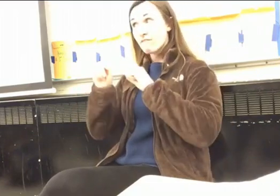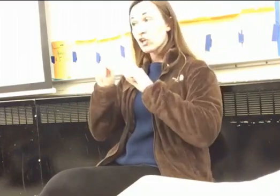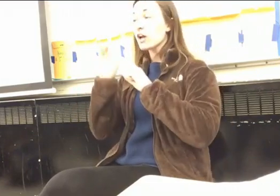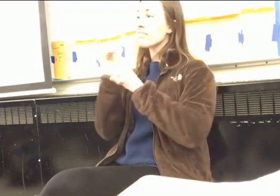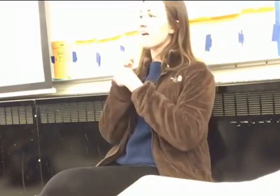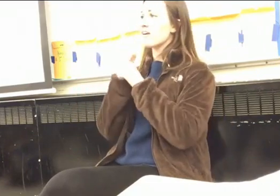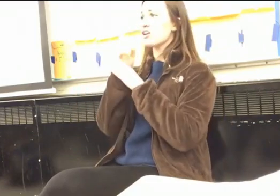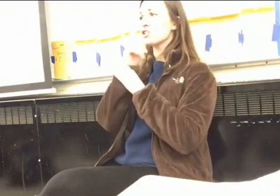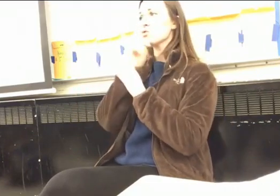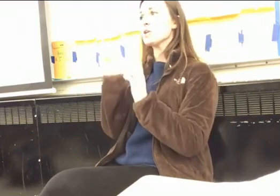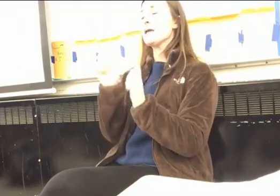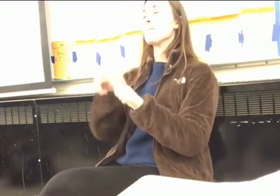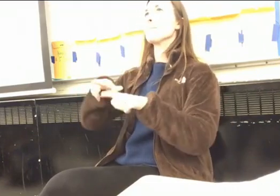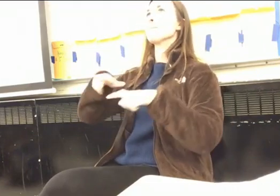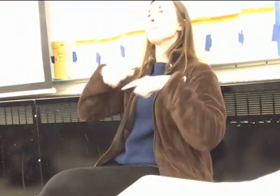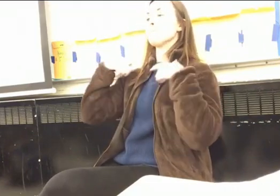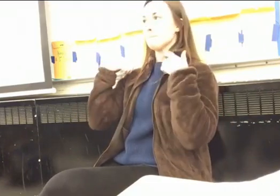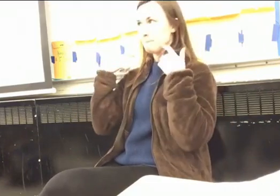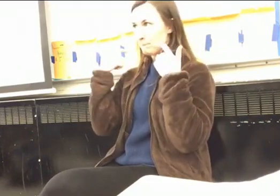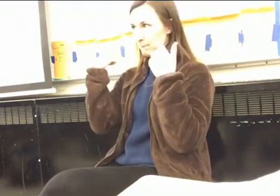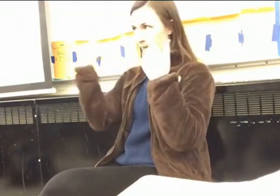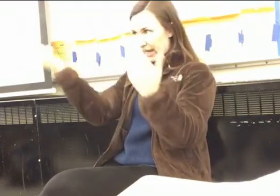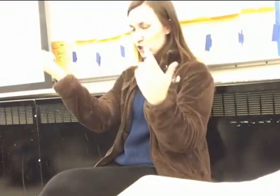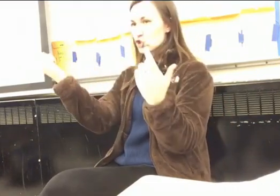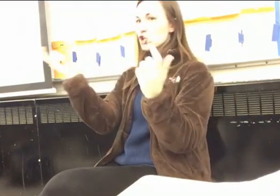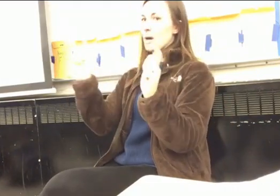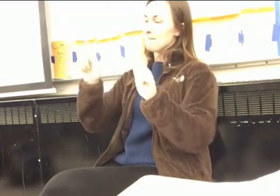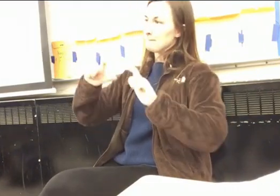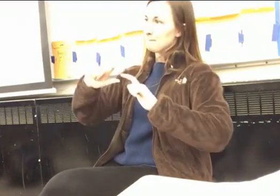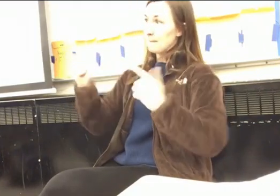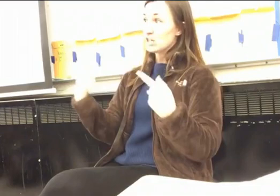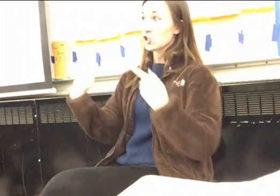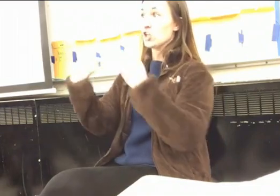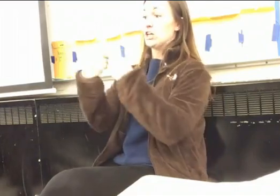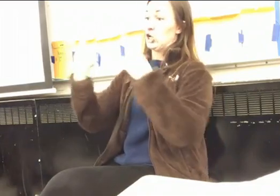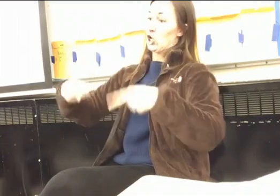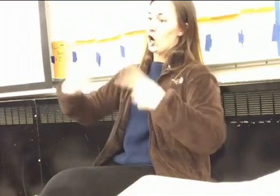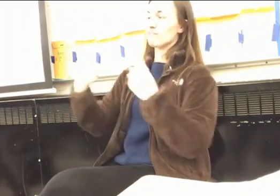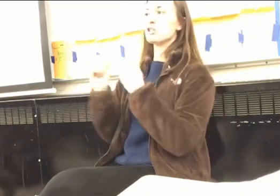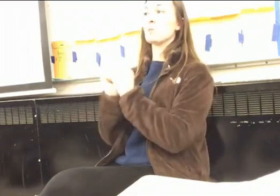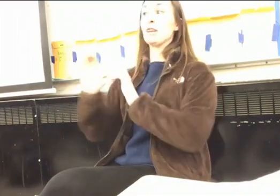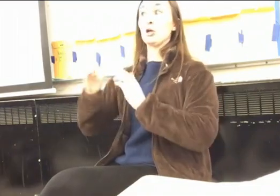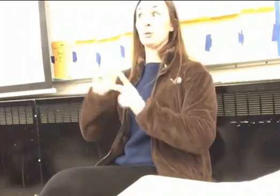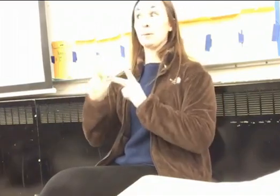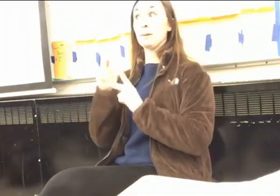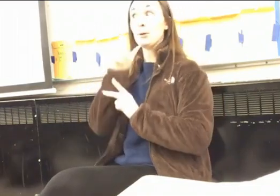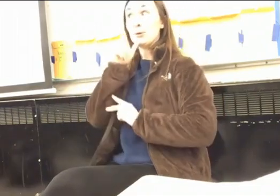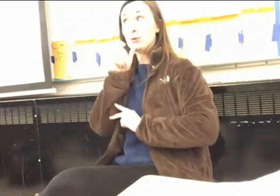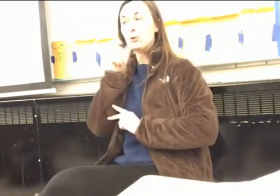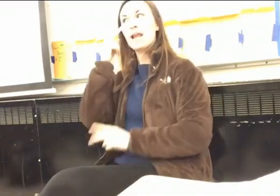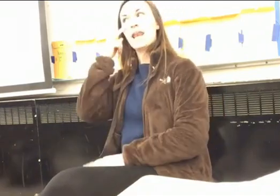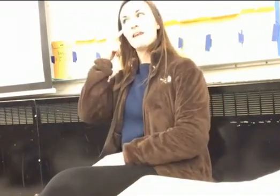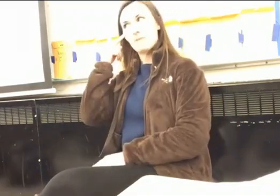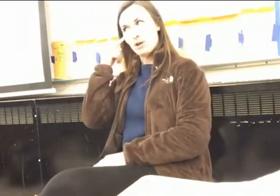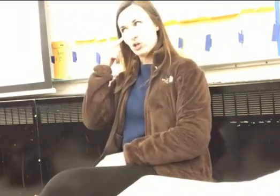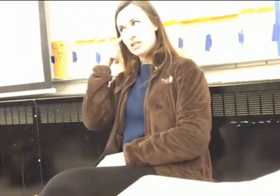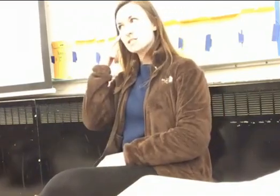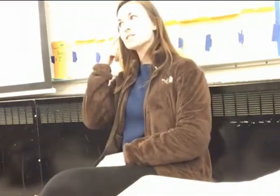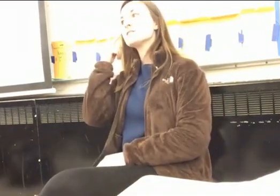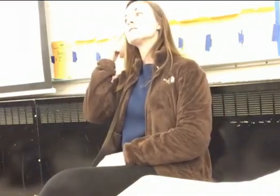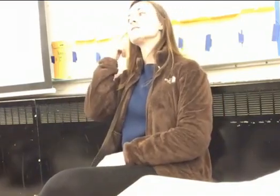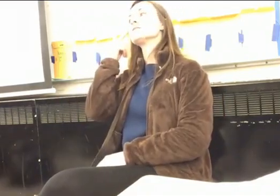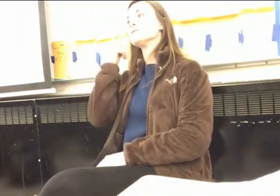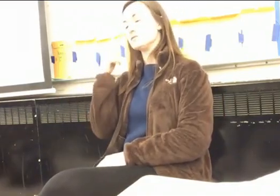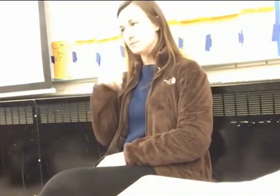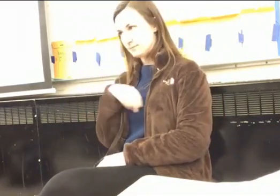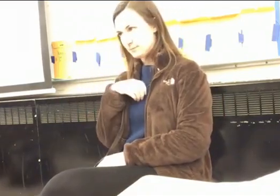a major conflict with a group of people. Who do you think those people are? Native Americans. Native Americans, right?